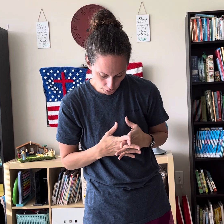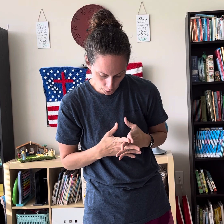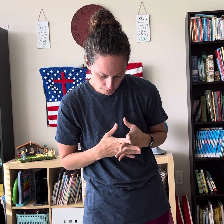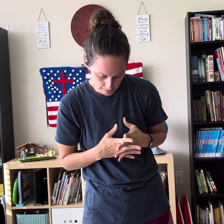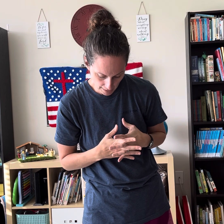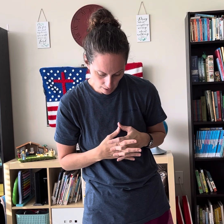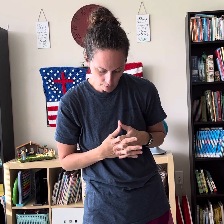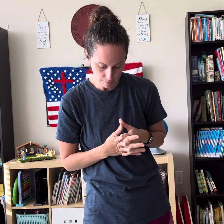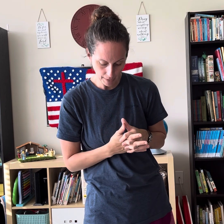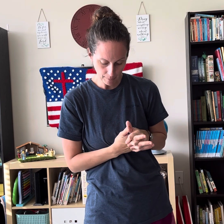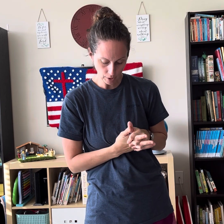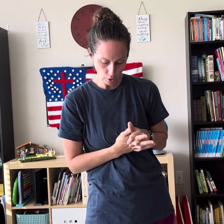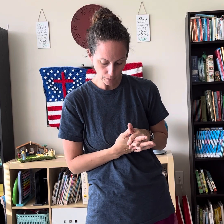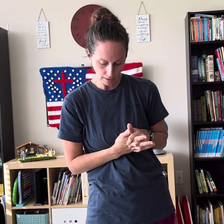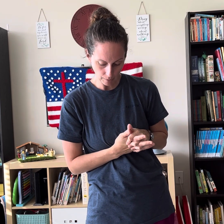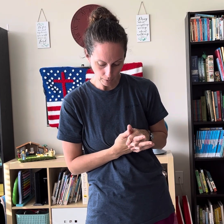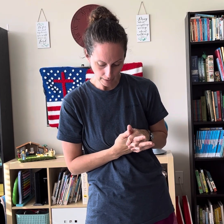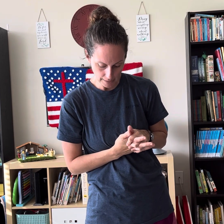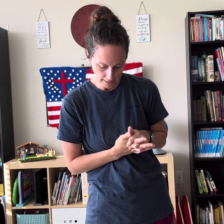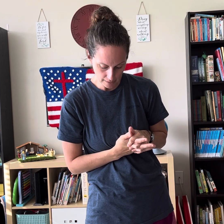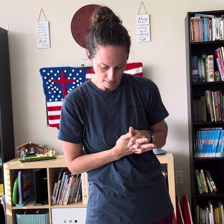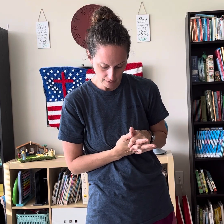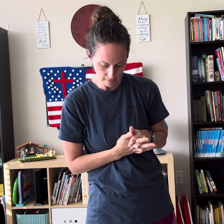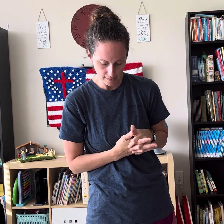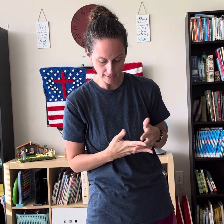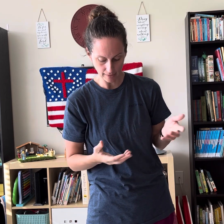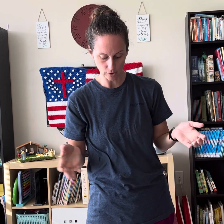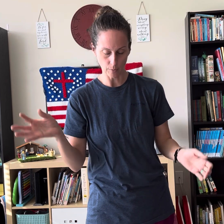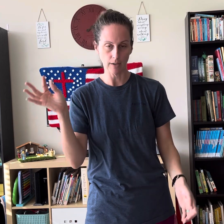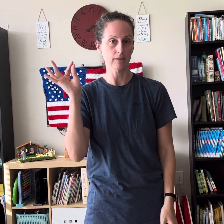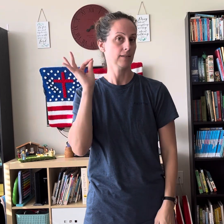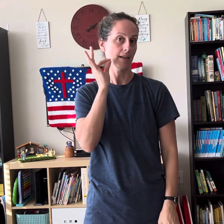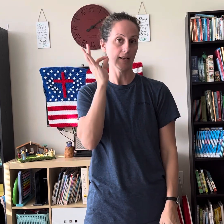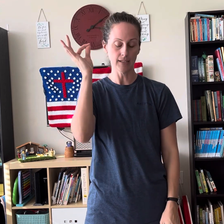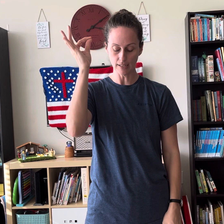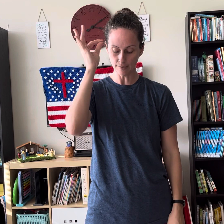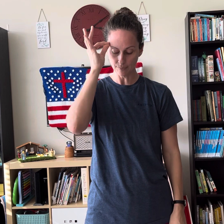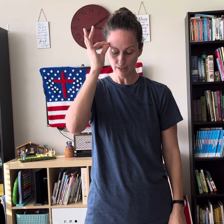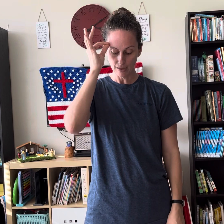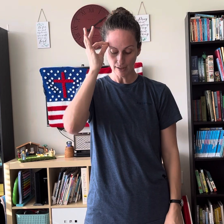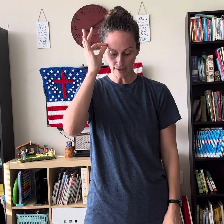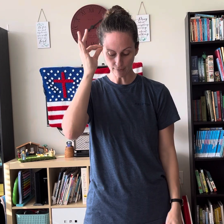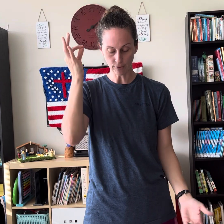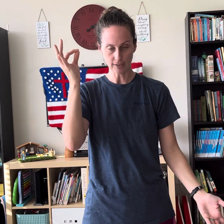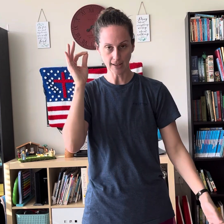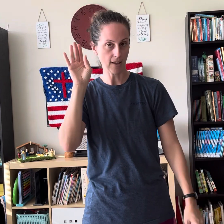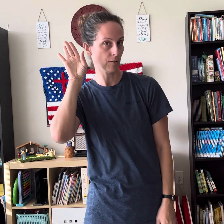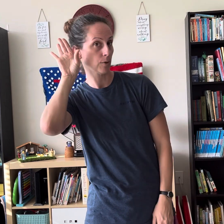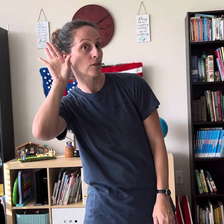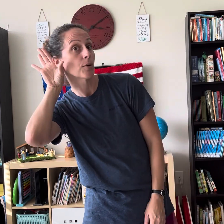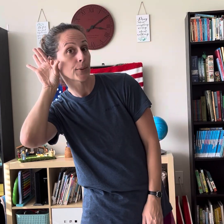Pamlico Sound, Pamlico were Indians, and so we're going to sign Indian. And for sound, we're just going to pretend